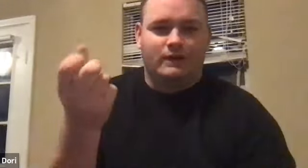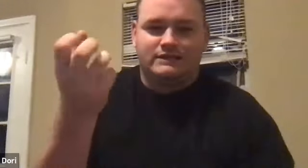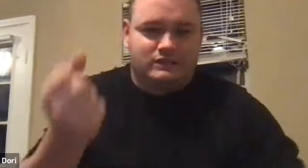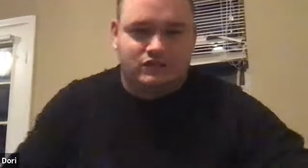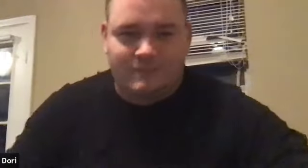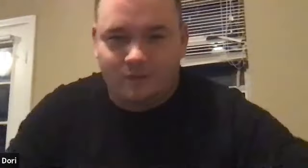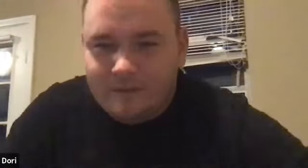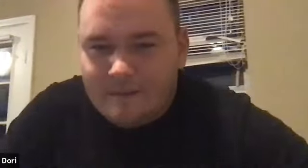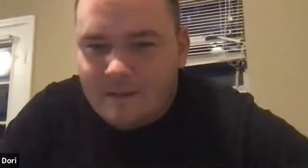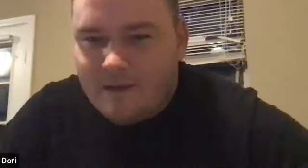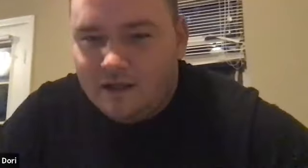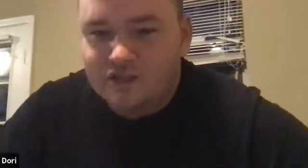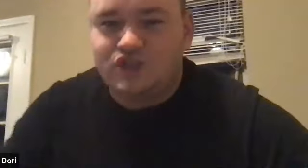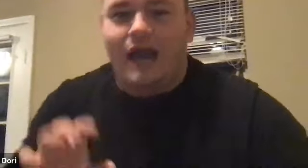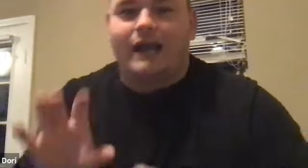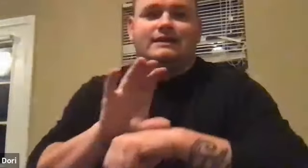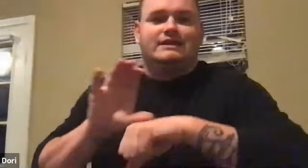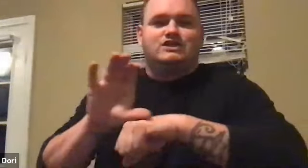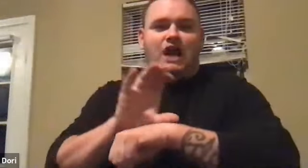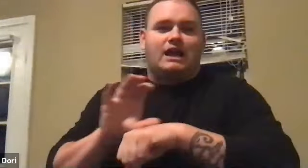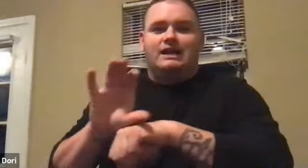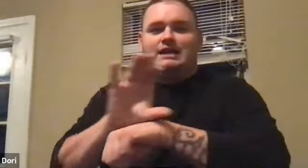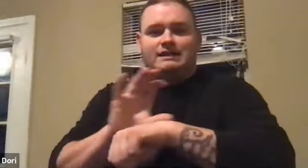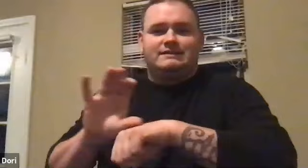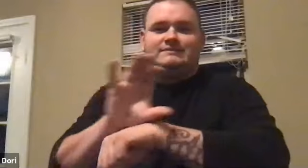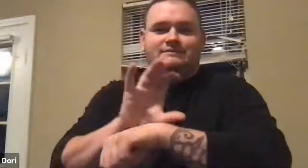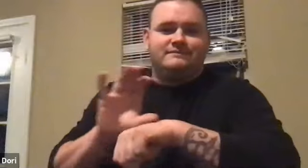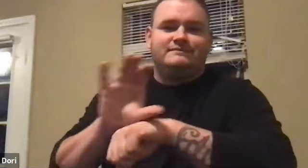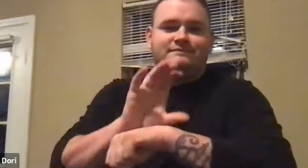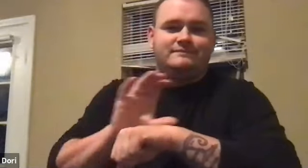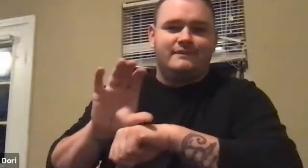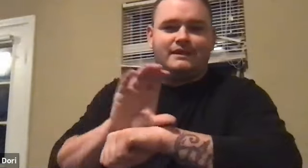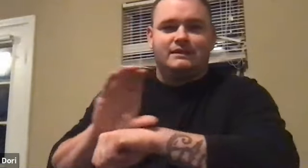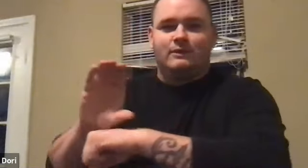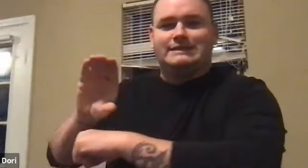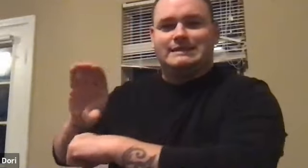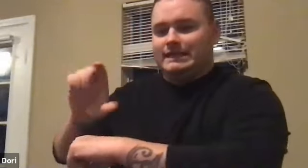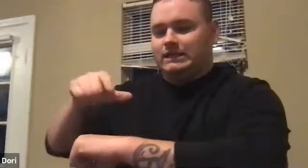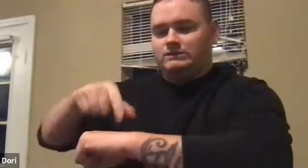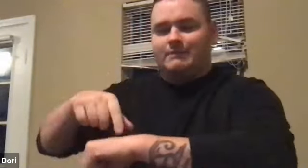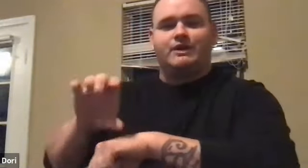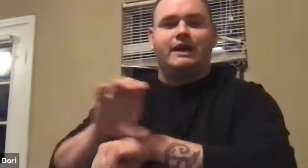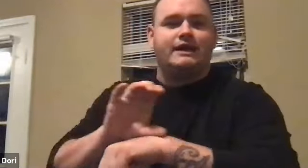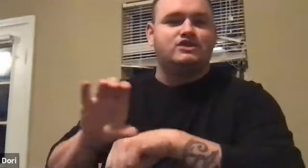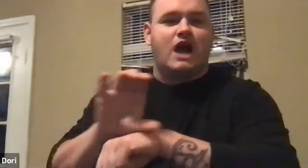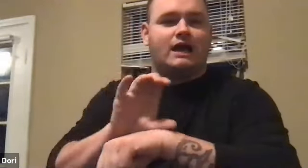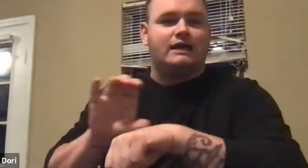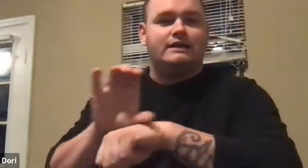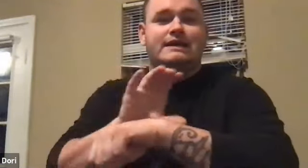it to just milk. Chocolate is chocolate. With a C on top of your hand, chocolate. And if